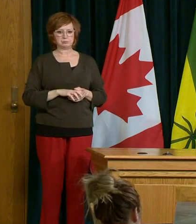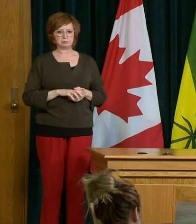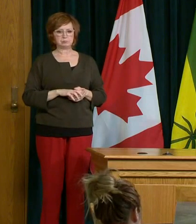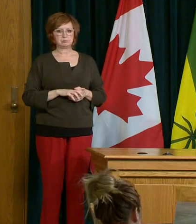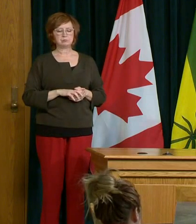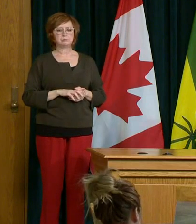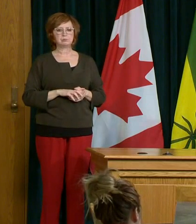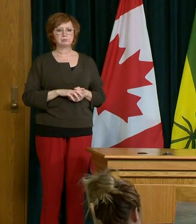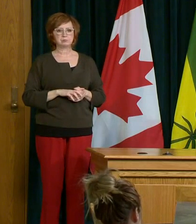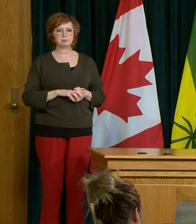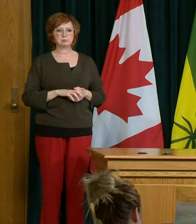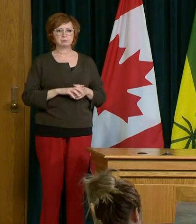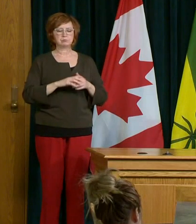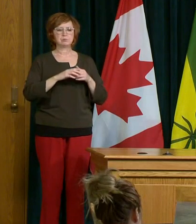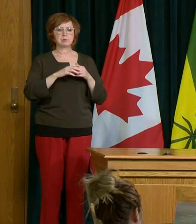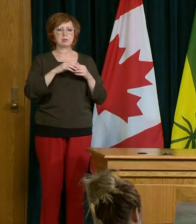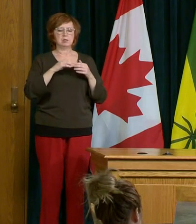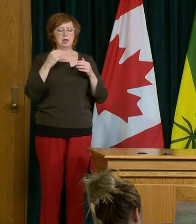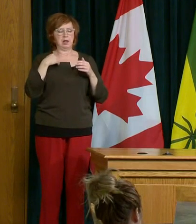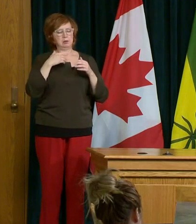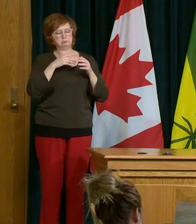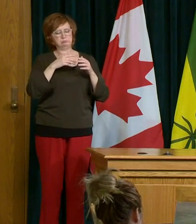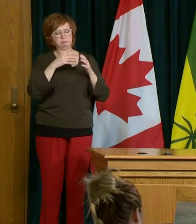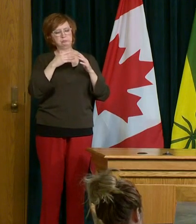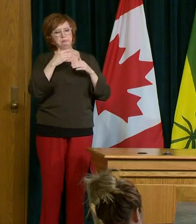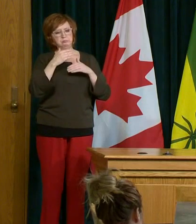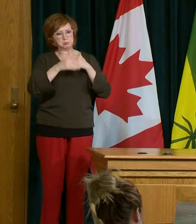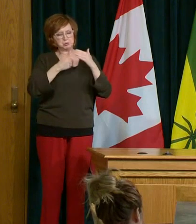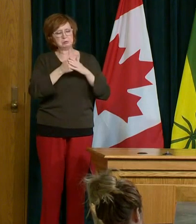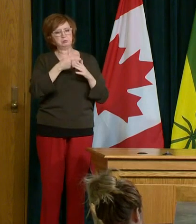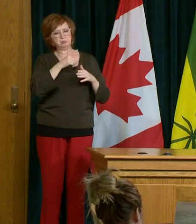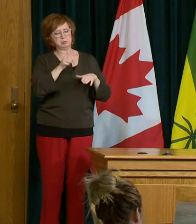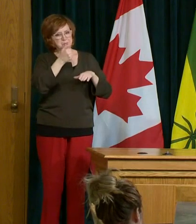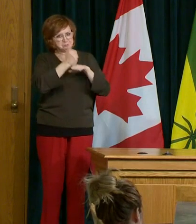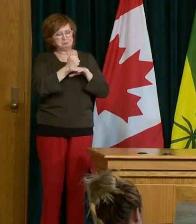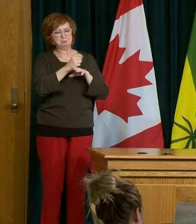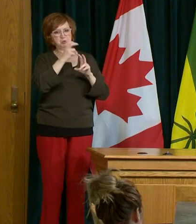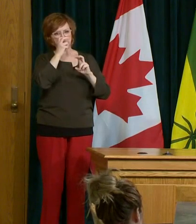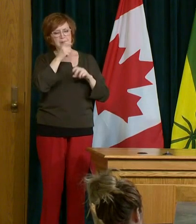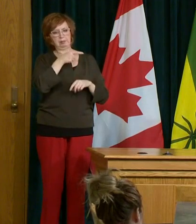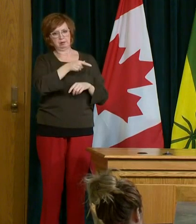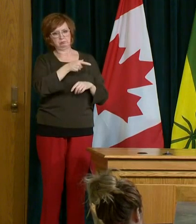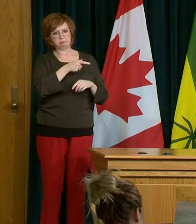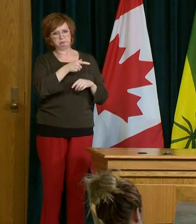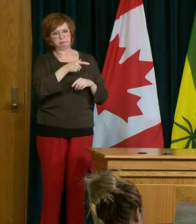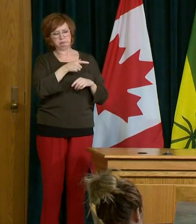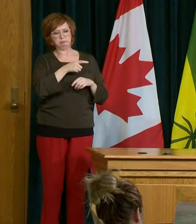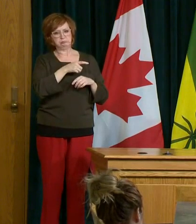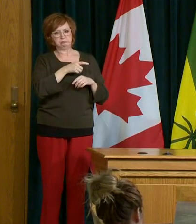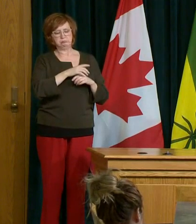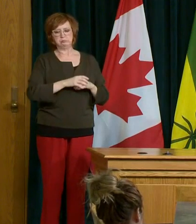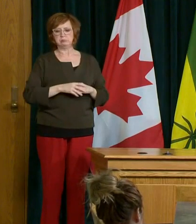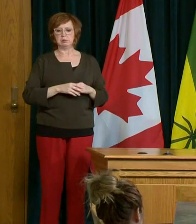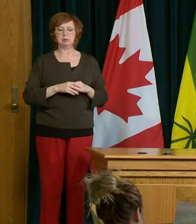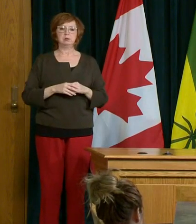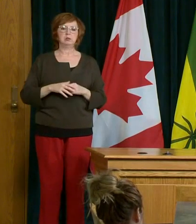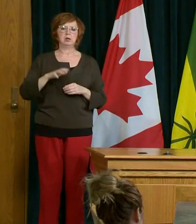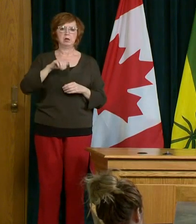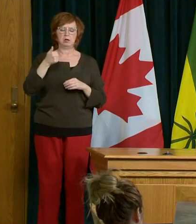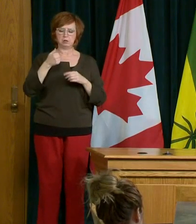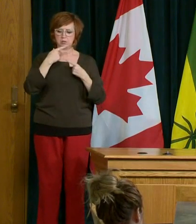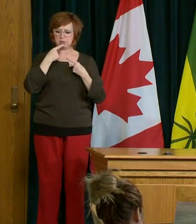in place to further restrict transmission in those settings. Um, Beyond that, we will